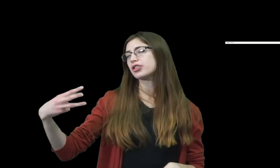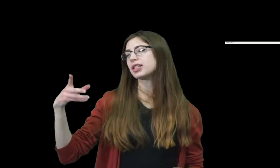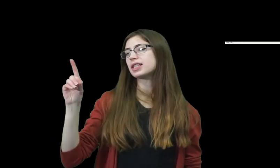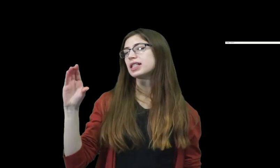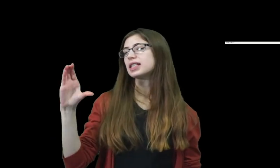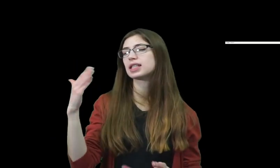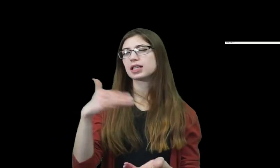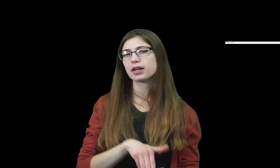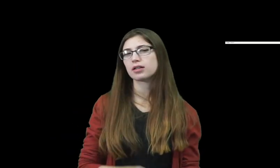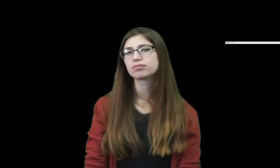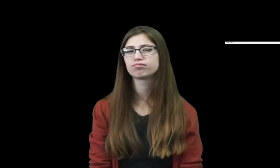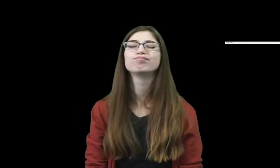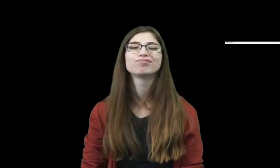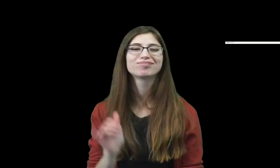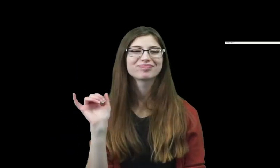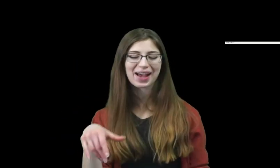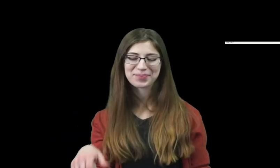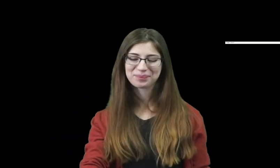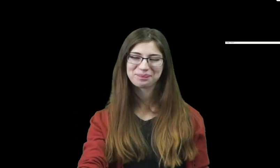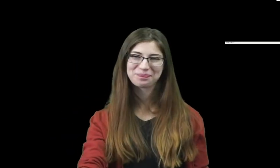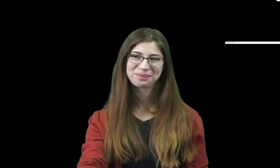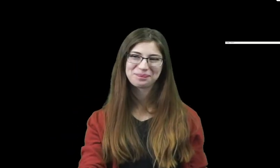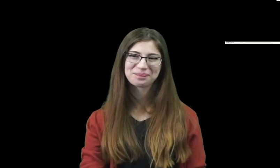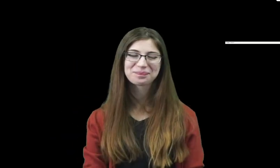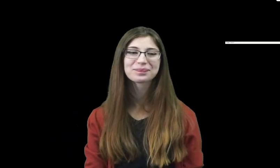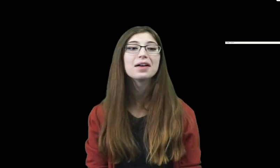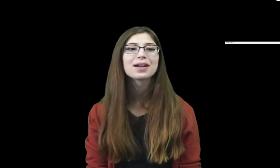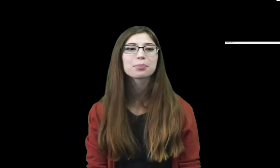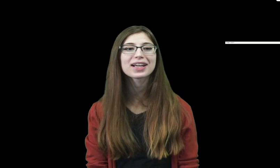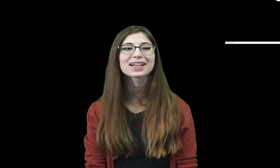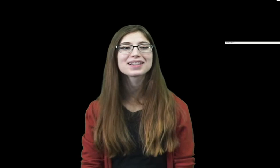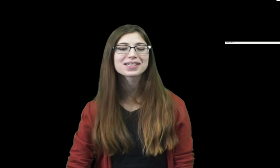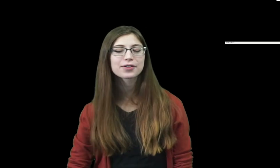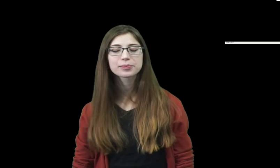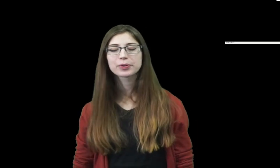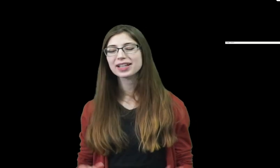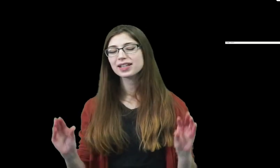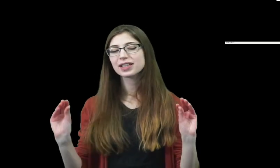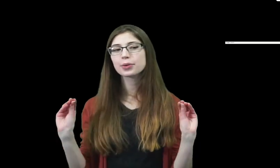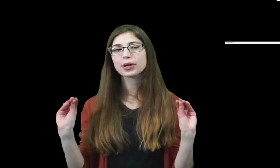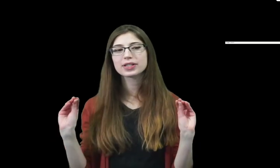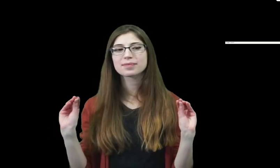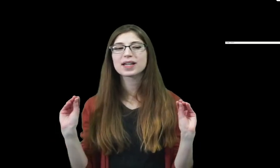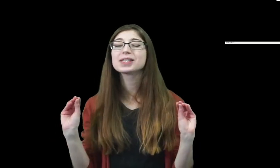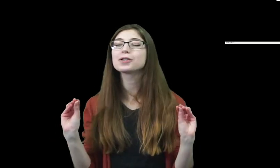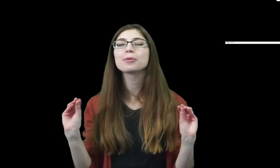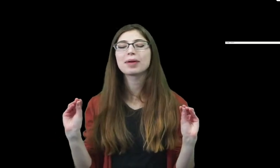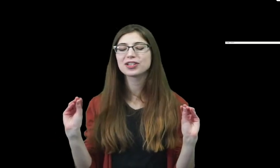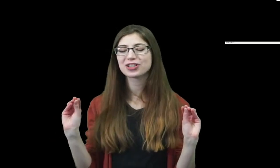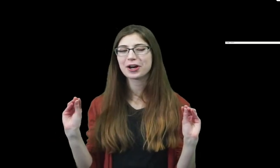Washington, D.C. again. That. Bring. So for bring, you are going to make two pinched O